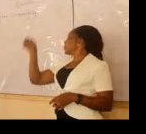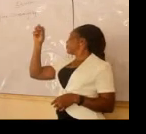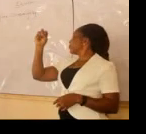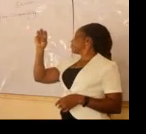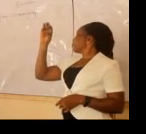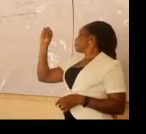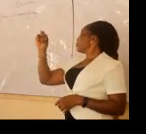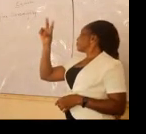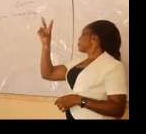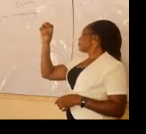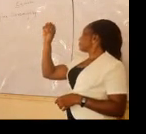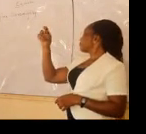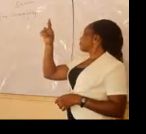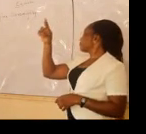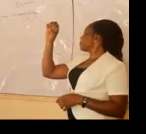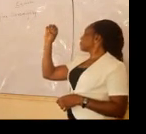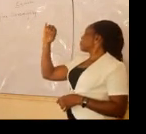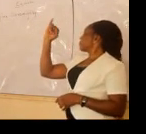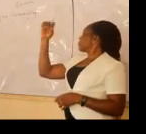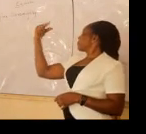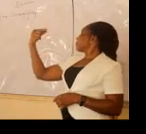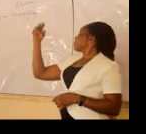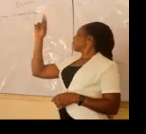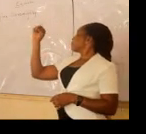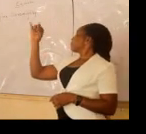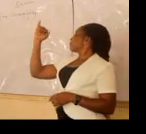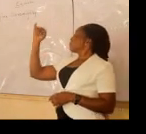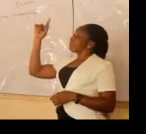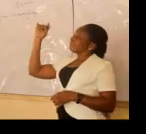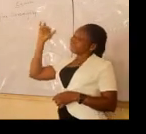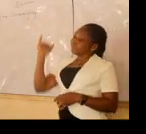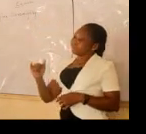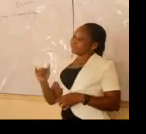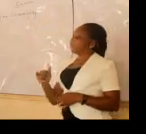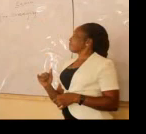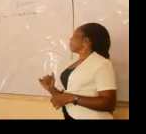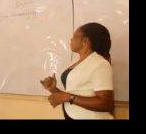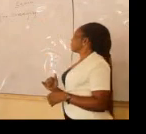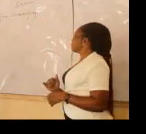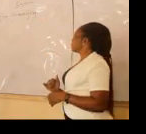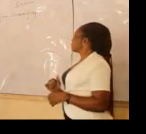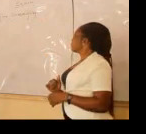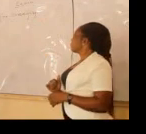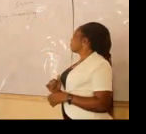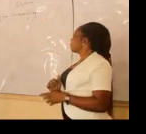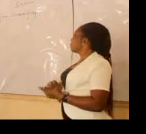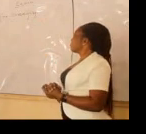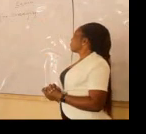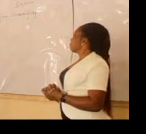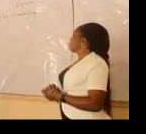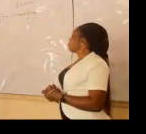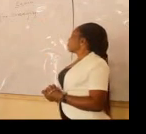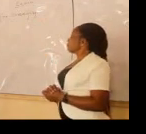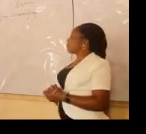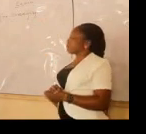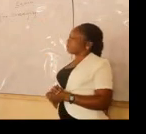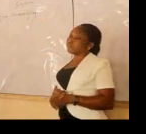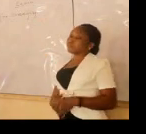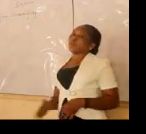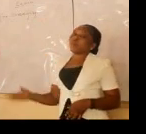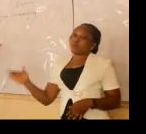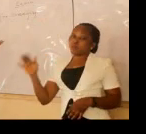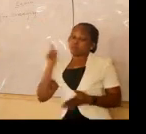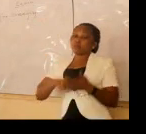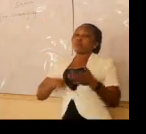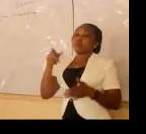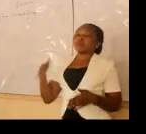do what? To define sovereignty. Are you getting me? They are not saying you should explain, but what they require from